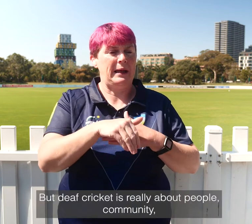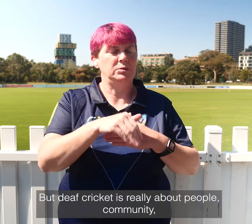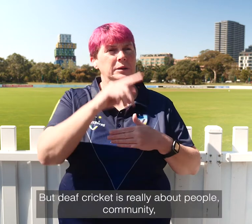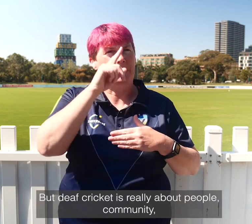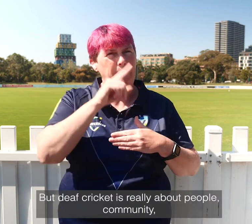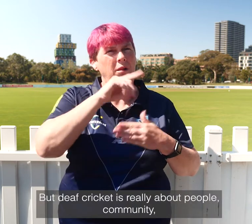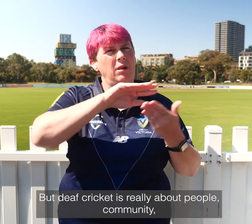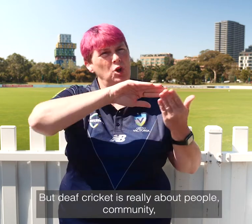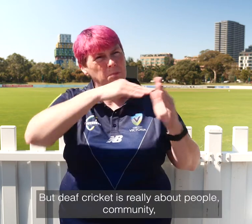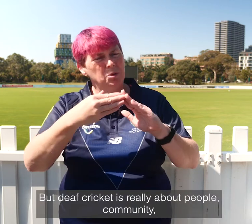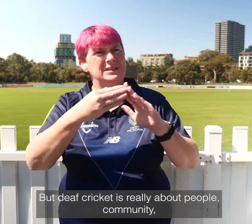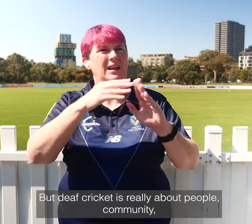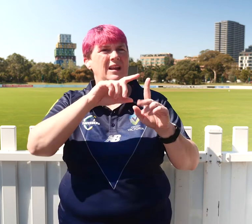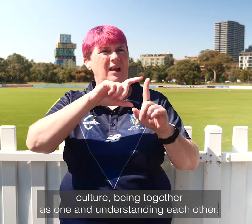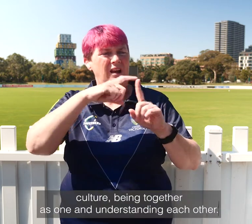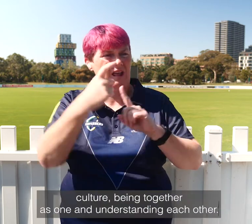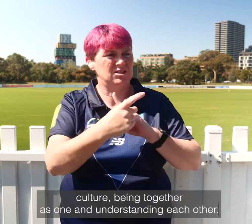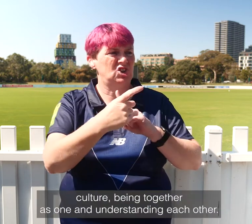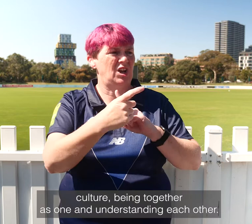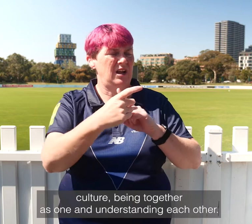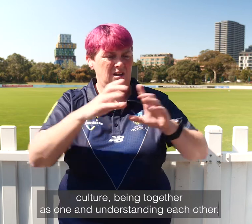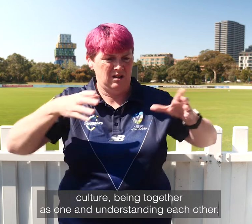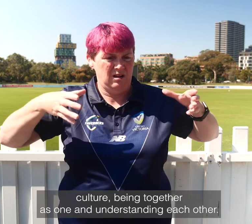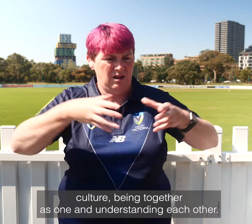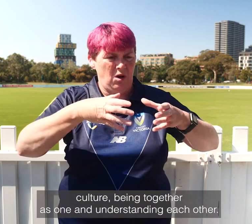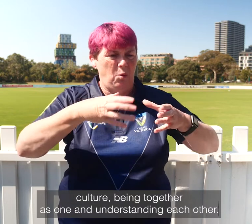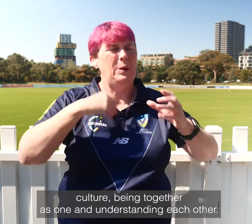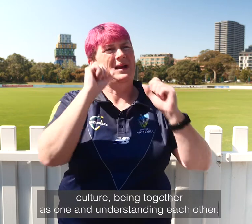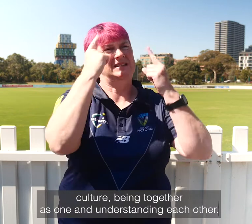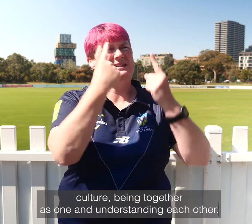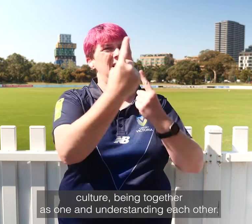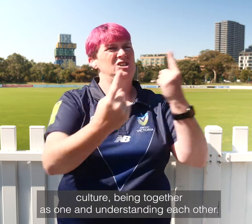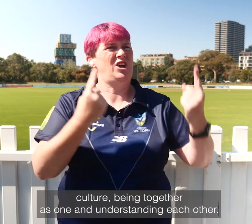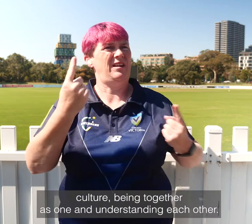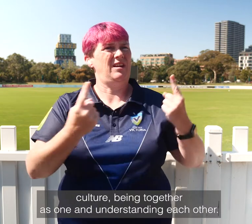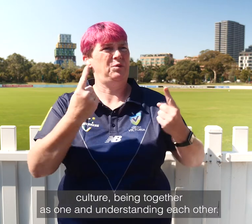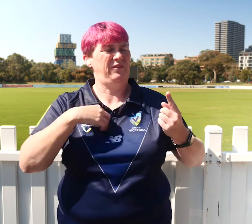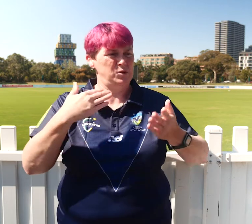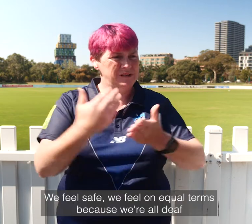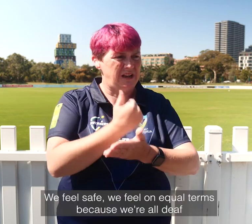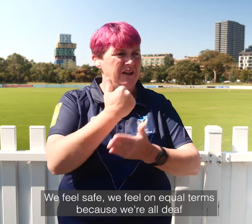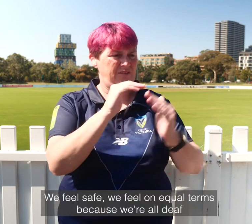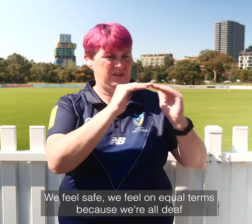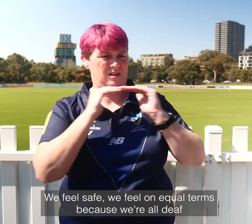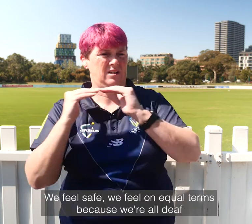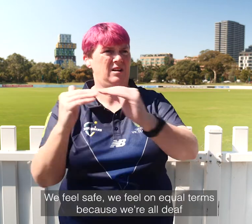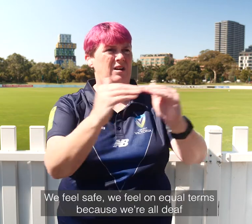about people, community, culture, being together as one and understanding each other. We feel safe, we feel